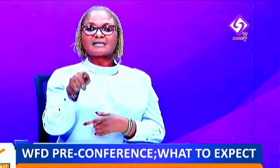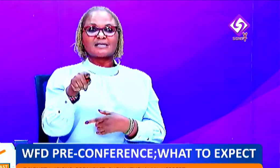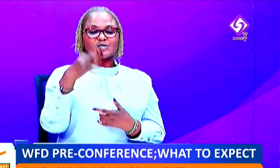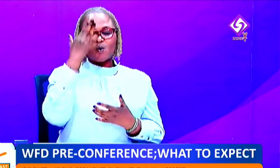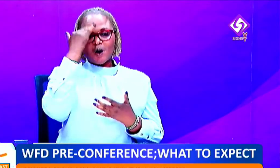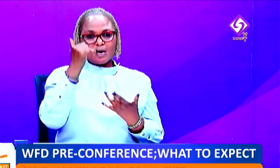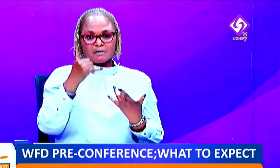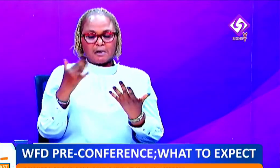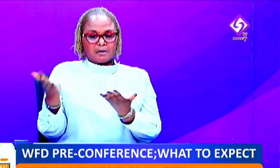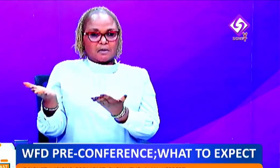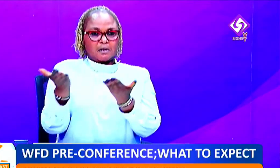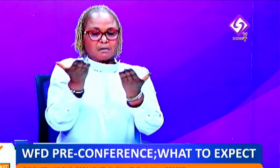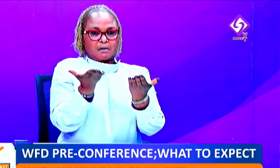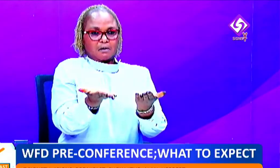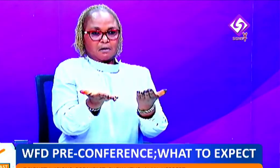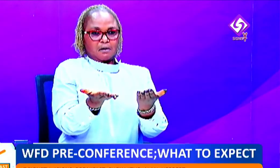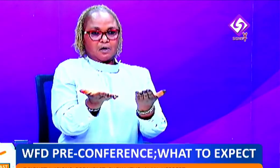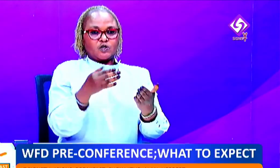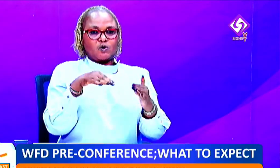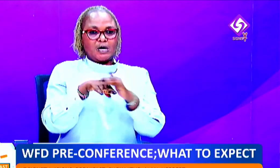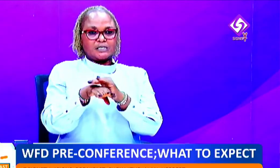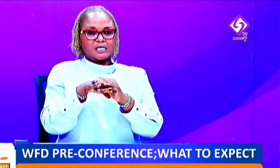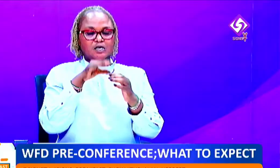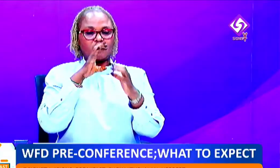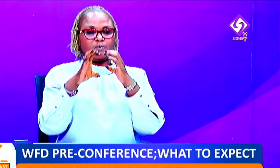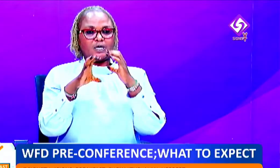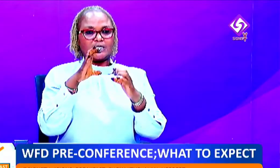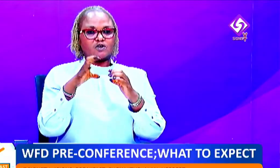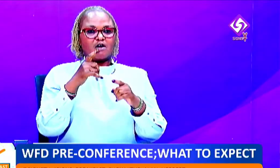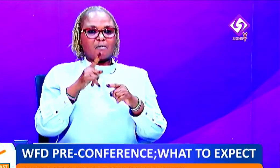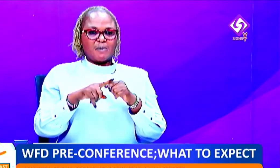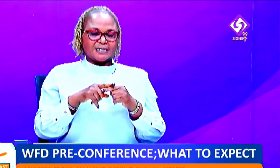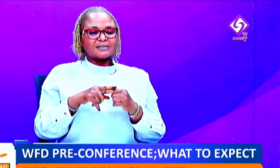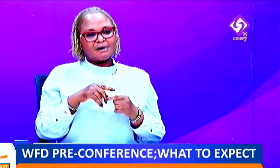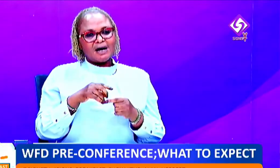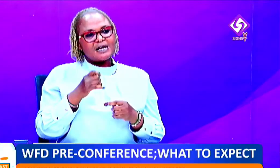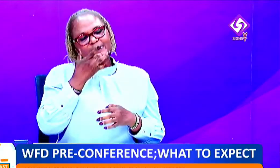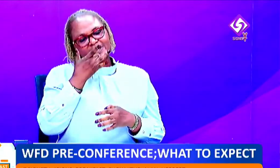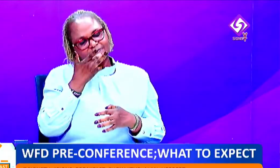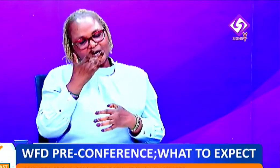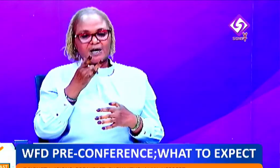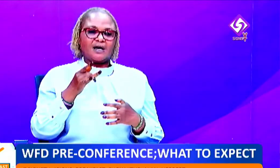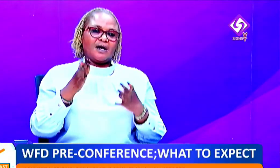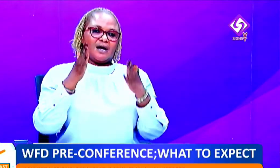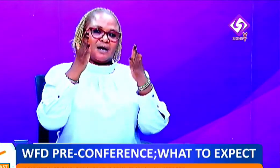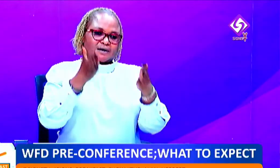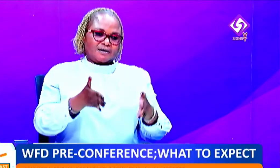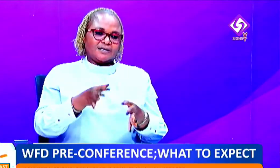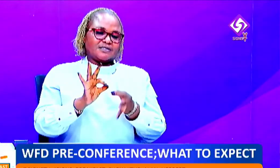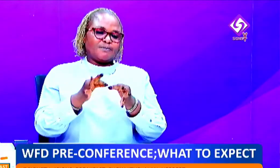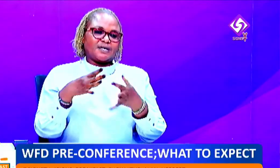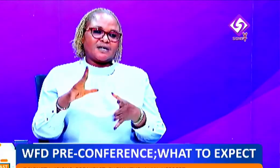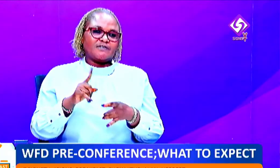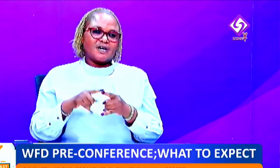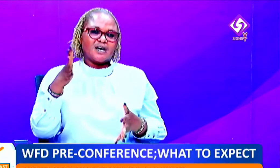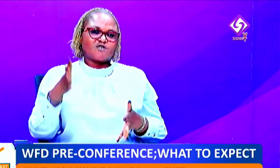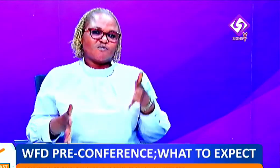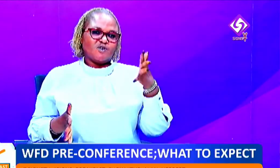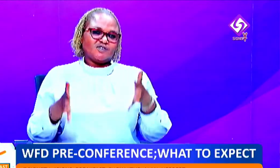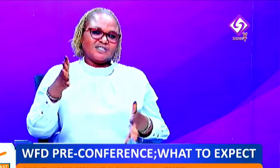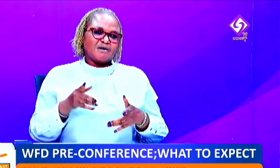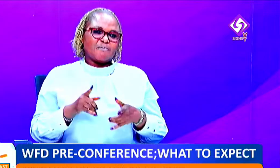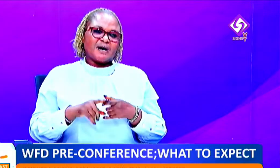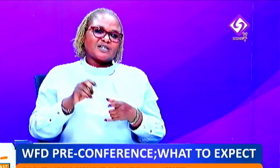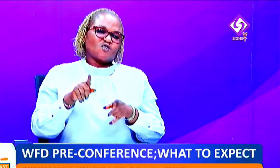no right to say, why are you using this or why are you using that? You know, they are trying to boost access to communication. I prefer